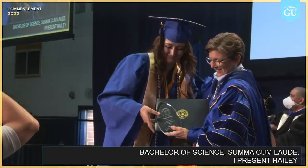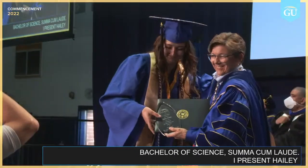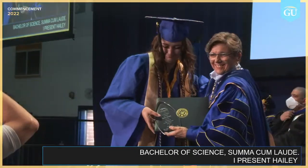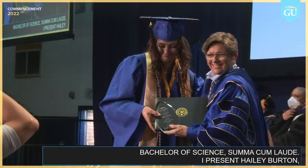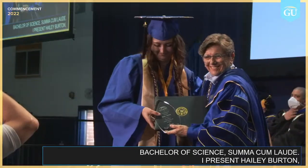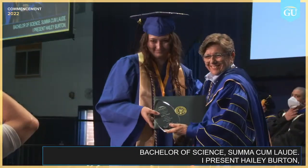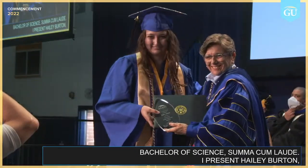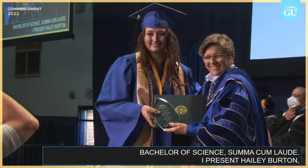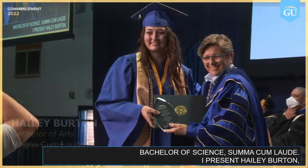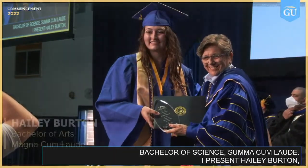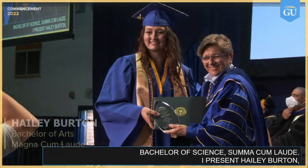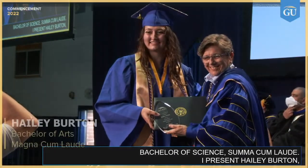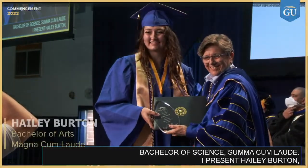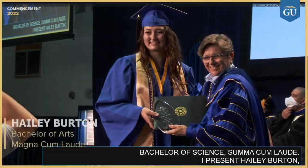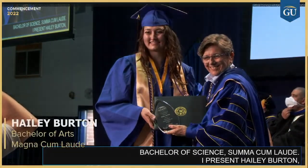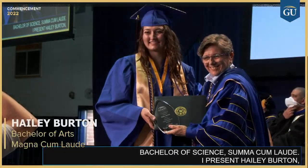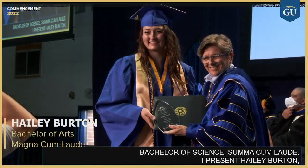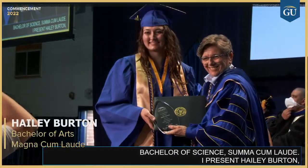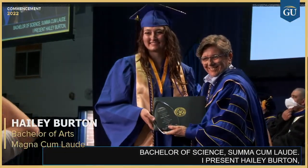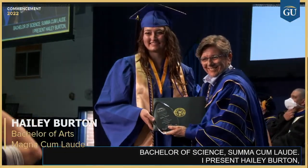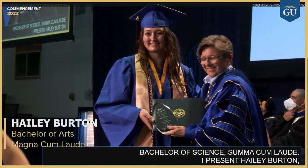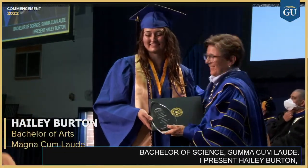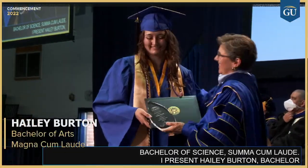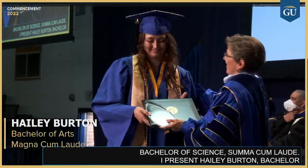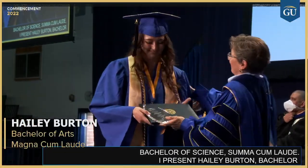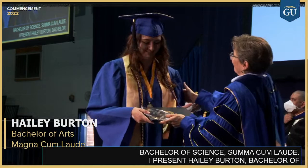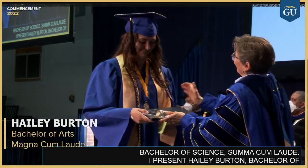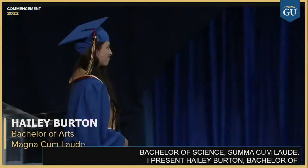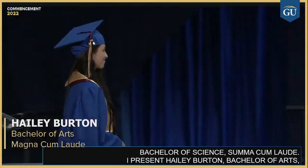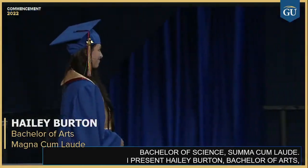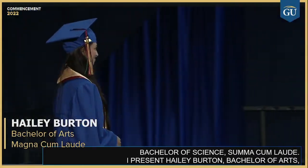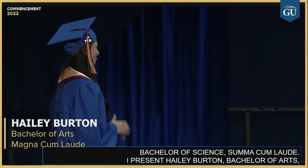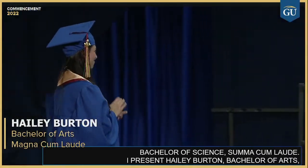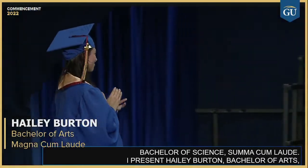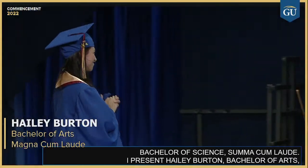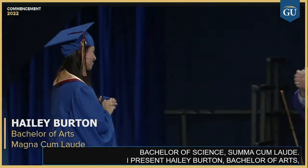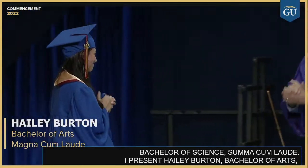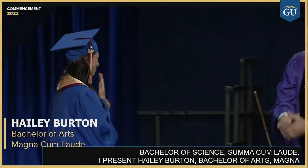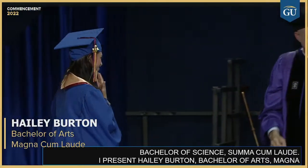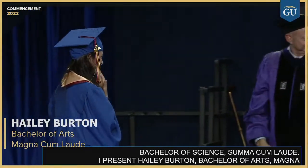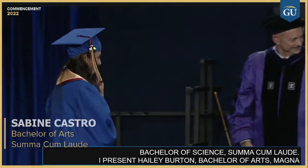Sabine Castro, Bachelor of Arts, summa cum laude.